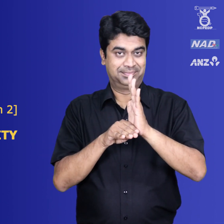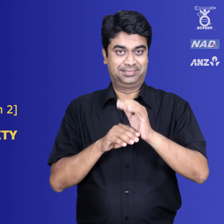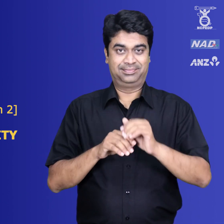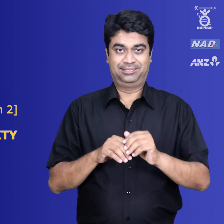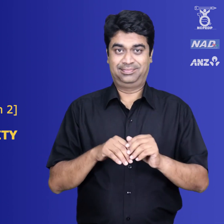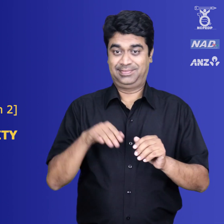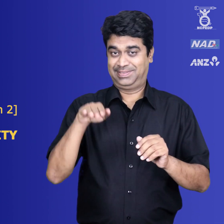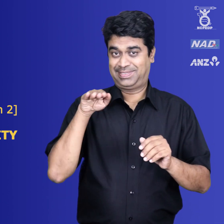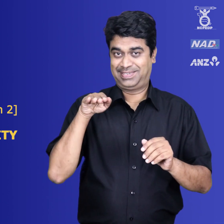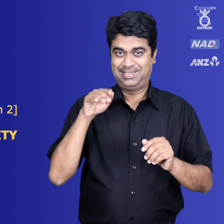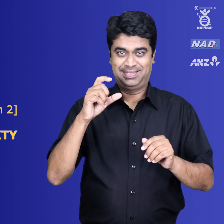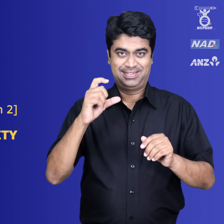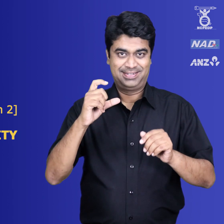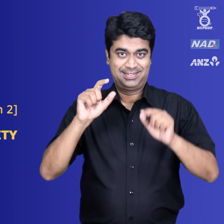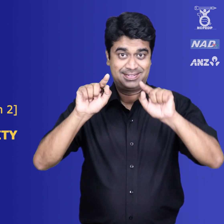disability.